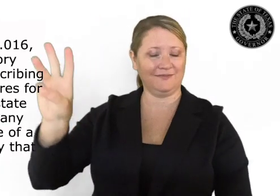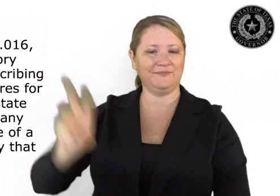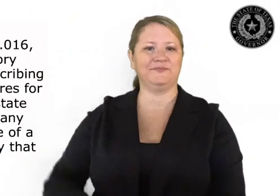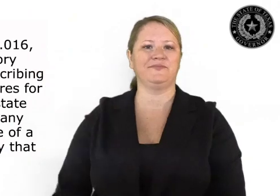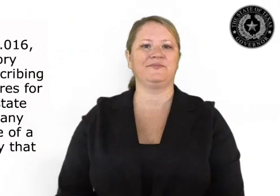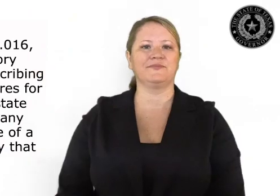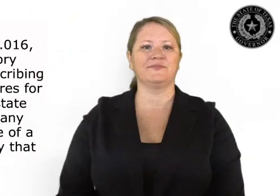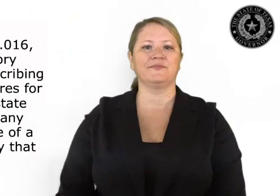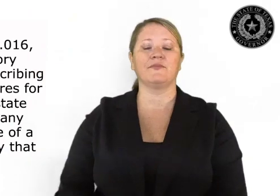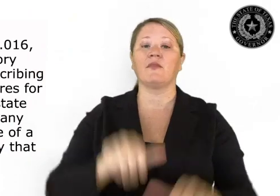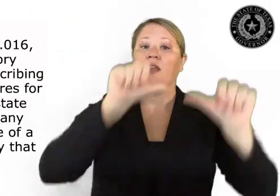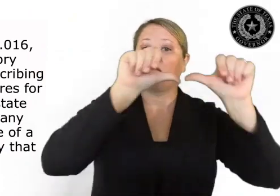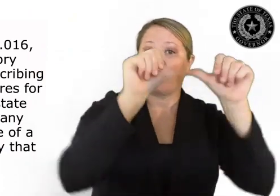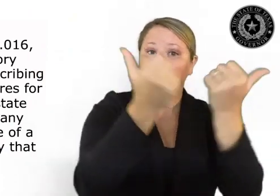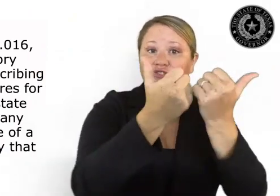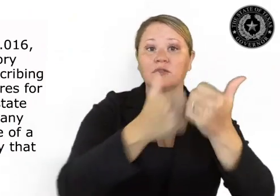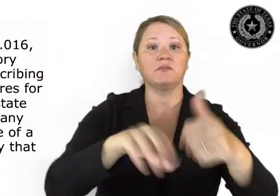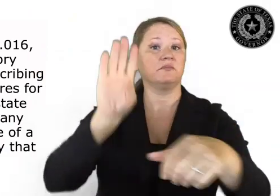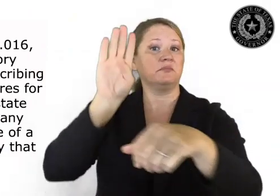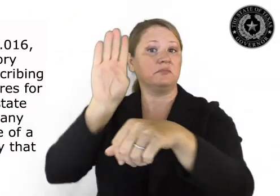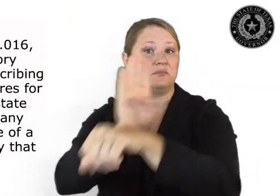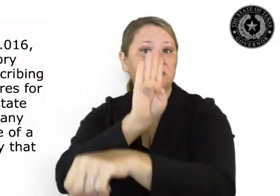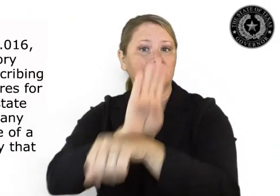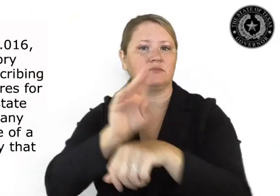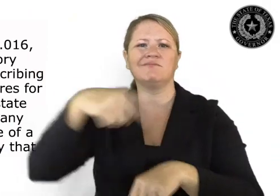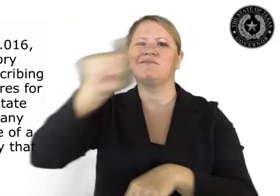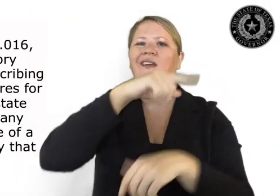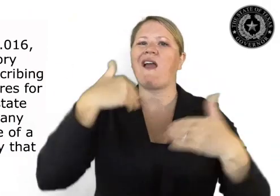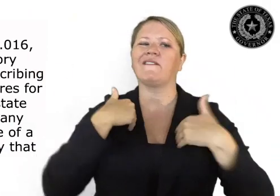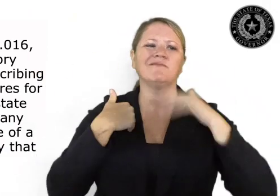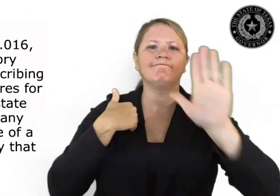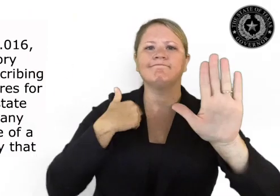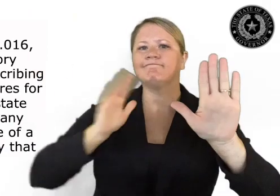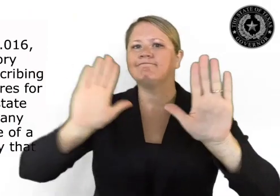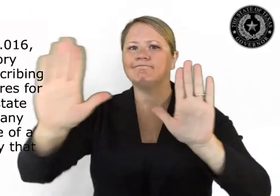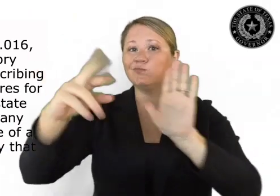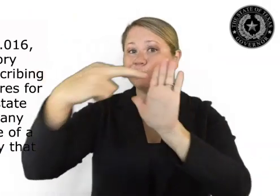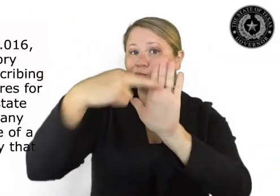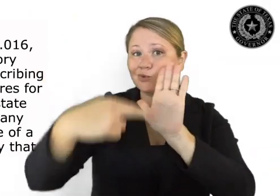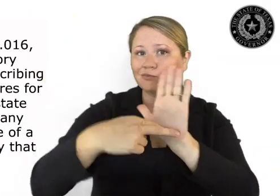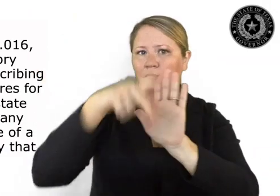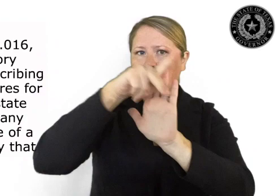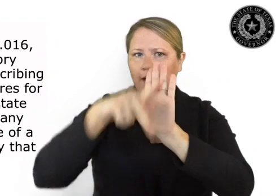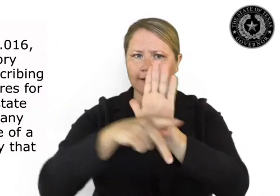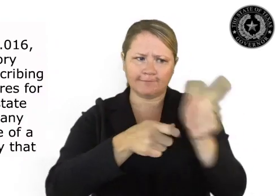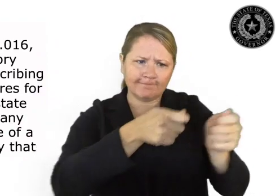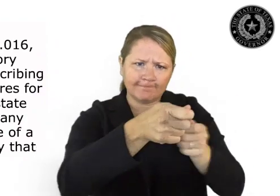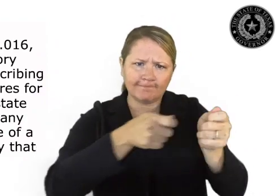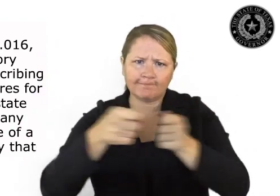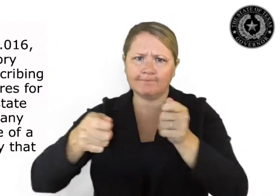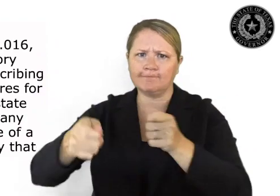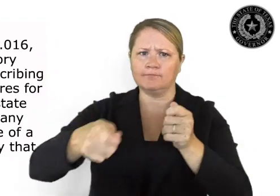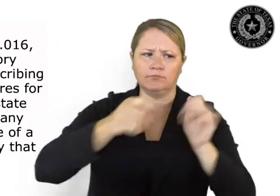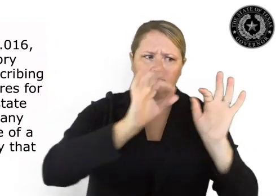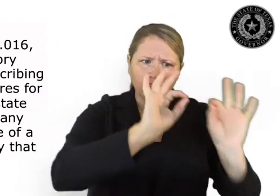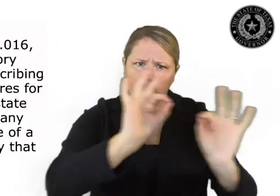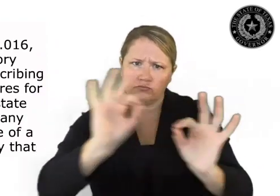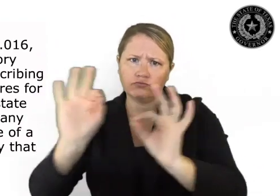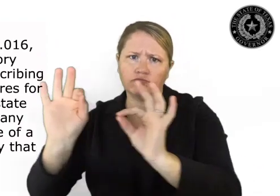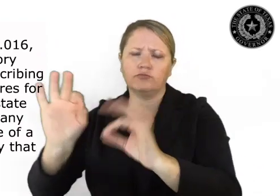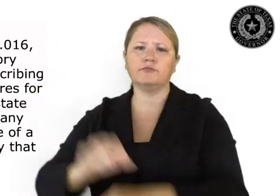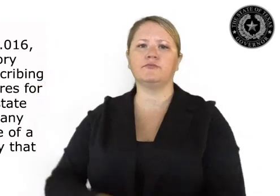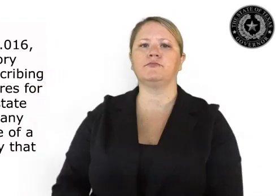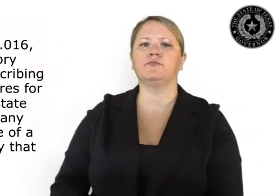418.016, any regulatory statute prescribing the procedures for conduct of state business or any order or rule of a